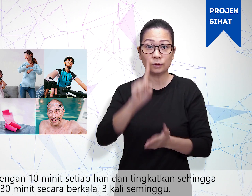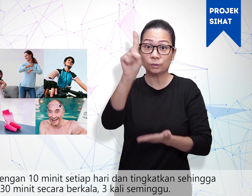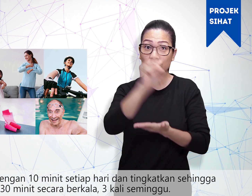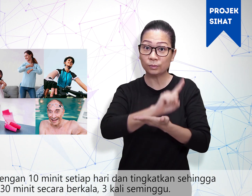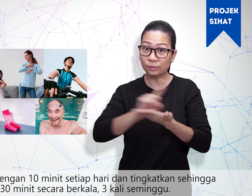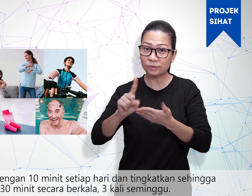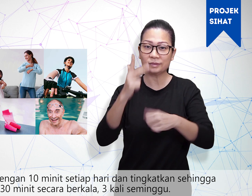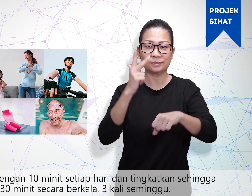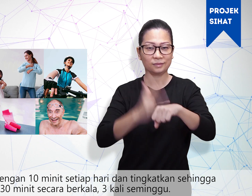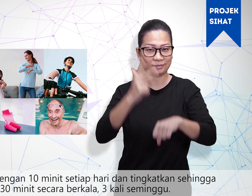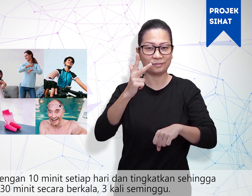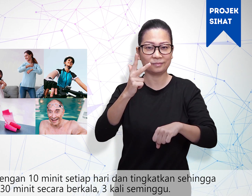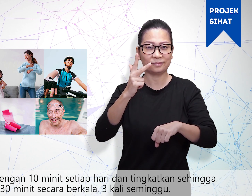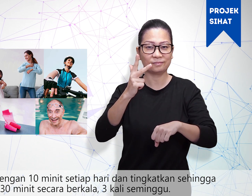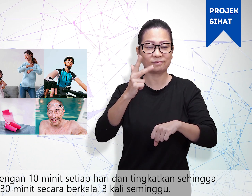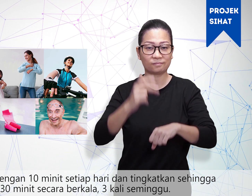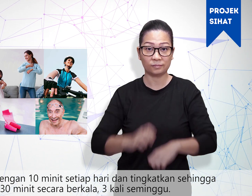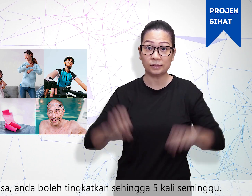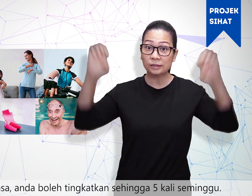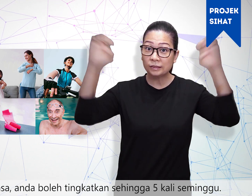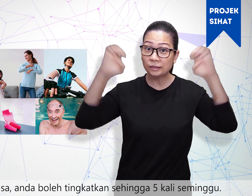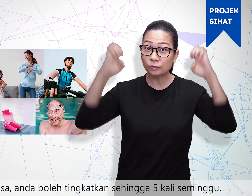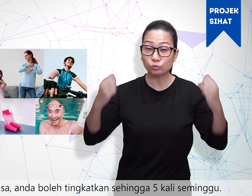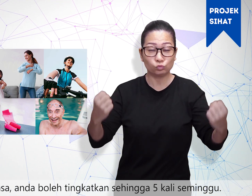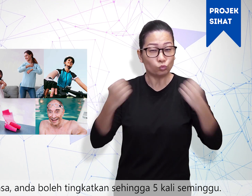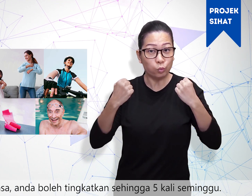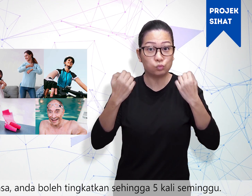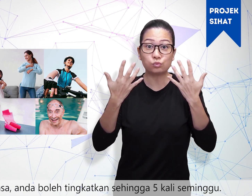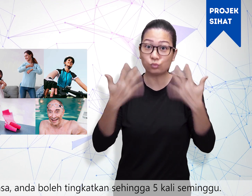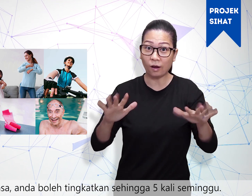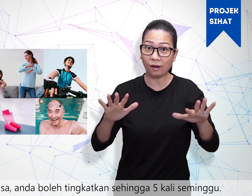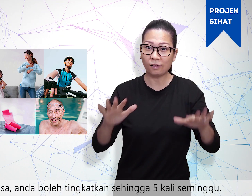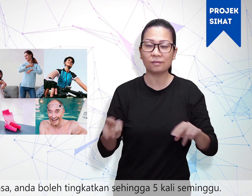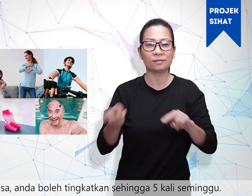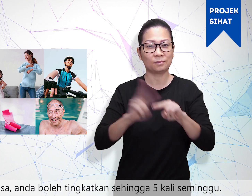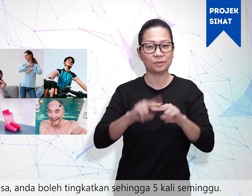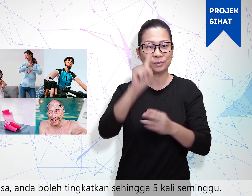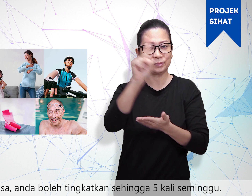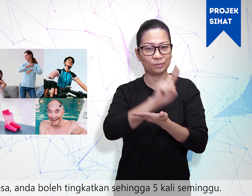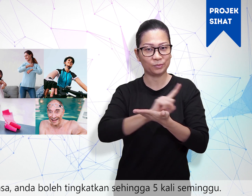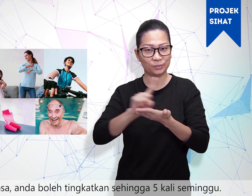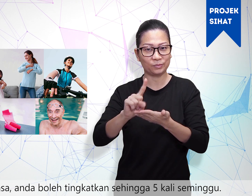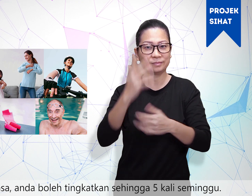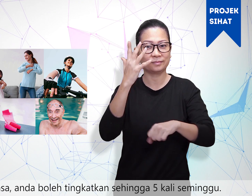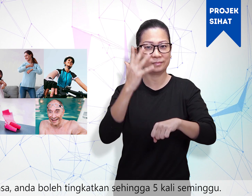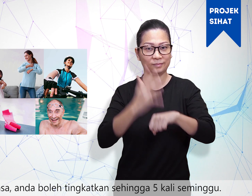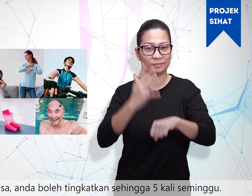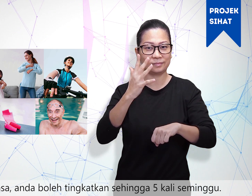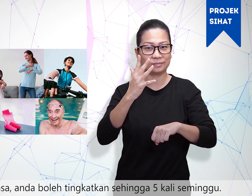30 minutes 3 days a week. As you get stronger, you can increase to 5 days a week.